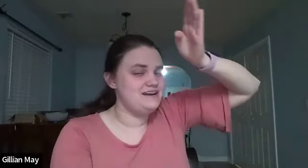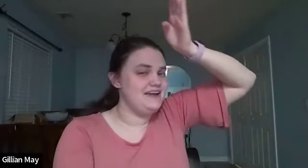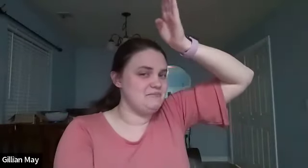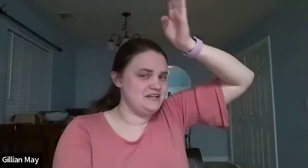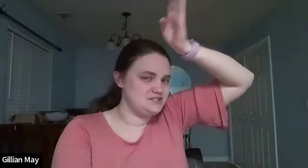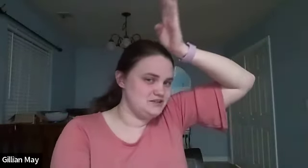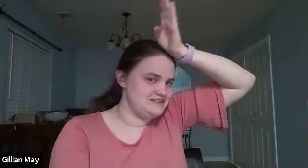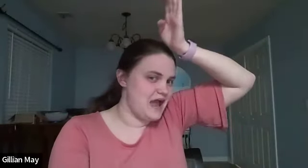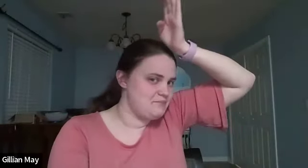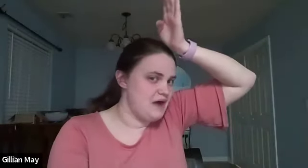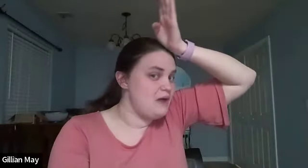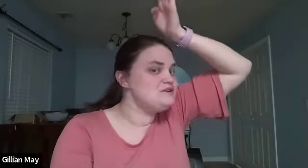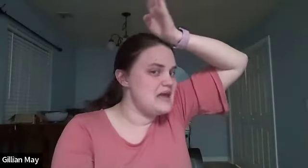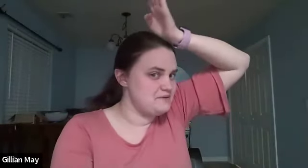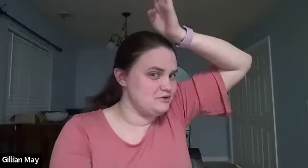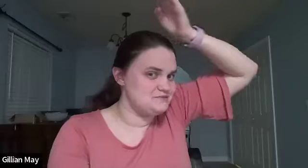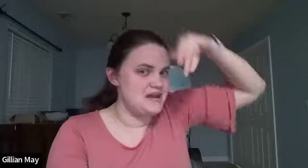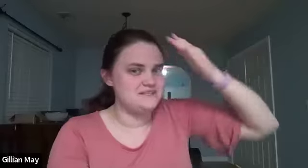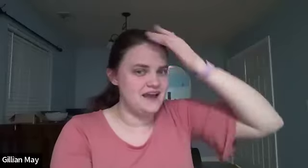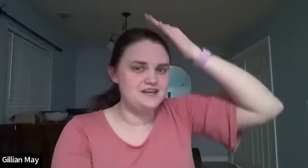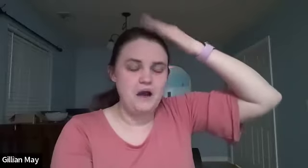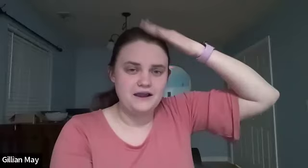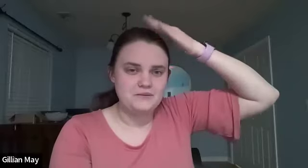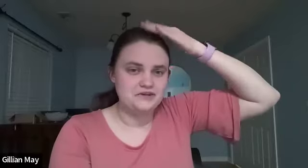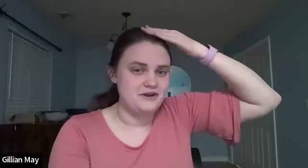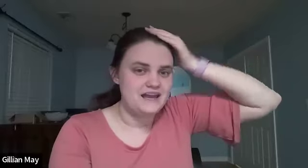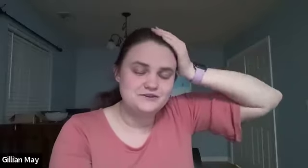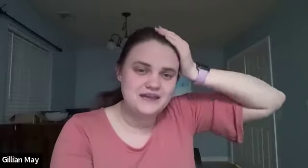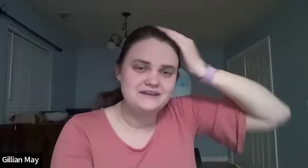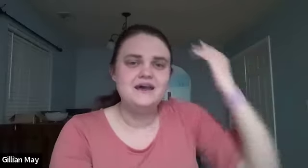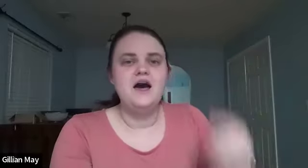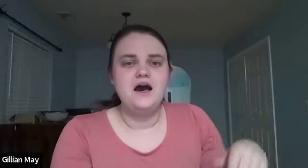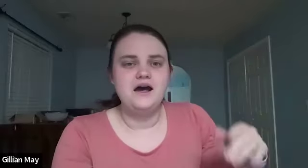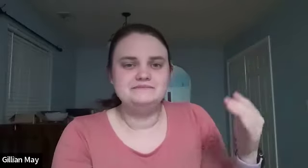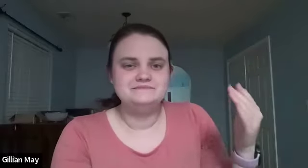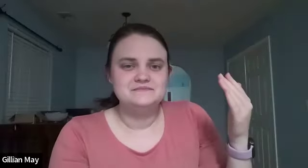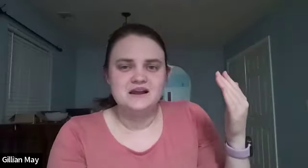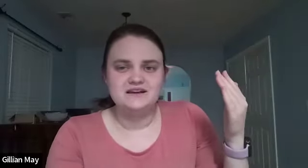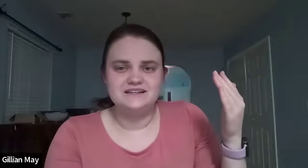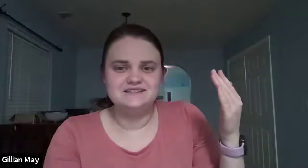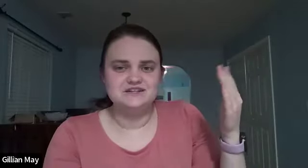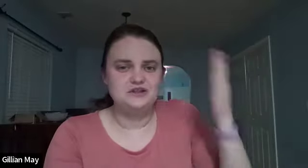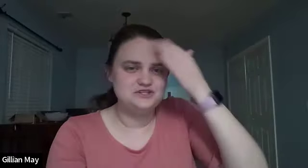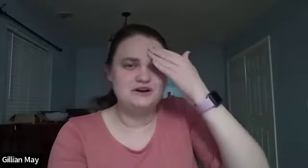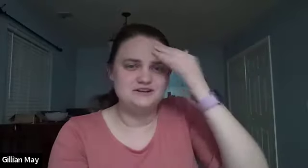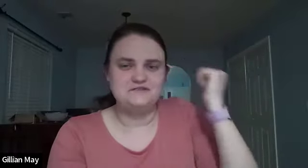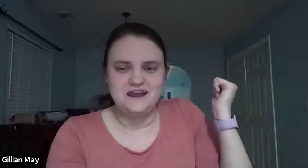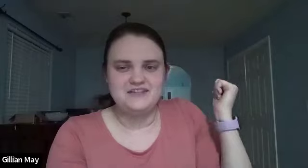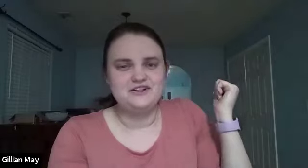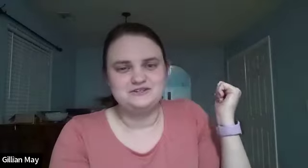like make sure you like tap it. I would tap it multiple times and kind of go higher up on your head if you can. Because the closer you are to your forehead, the closer it